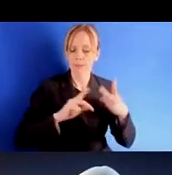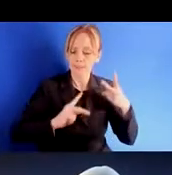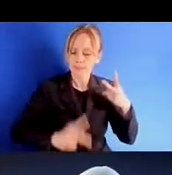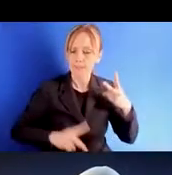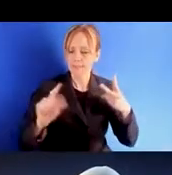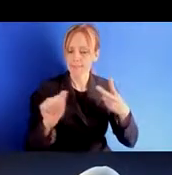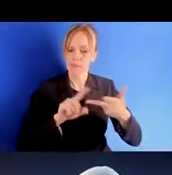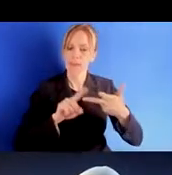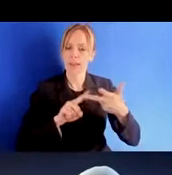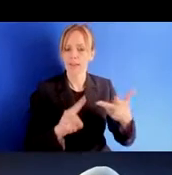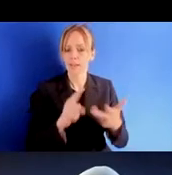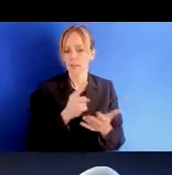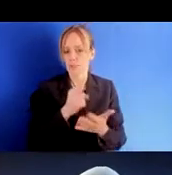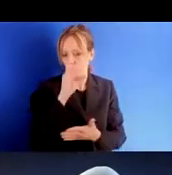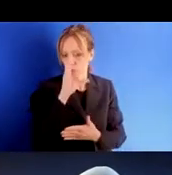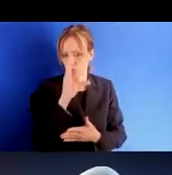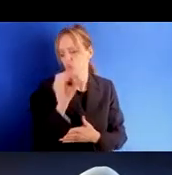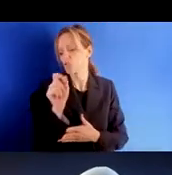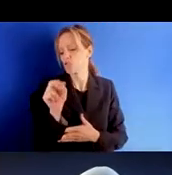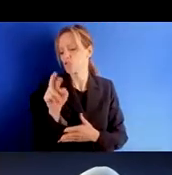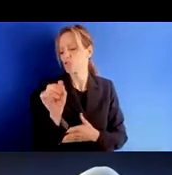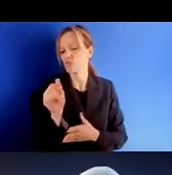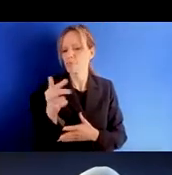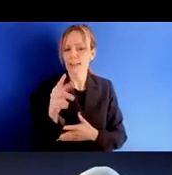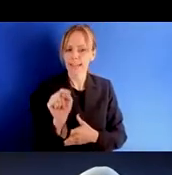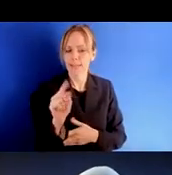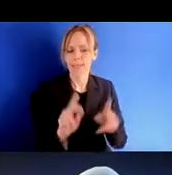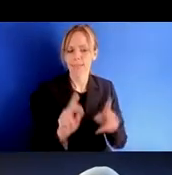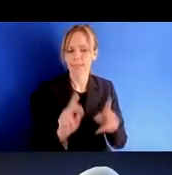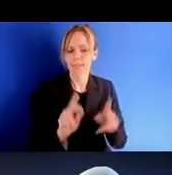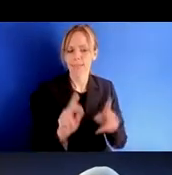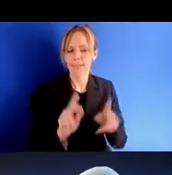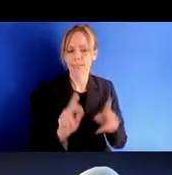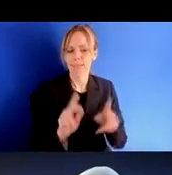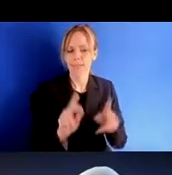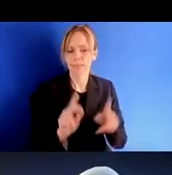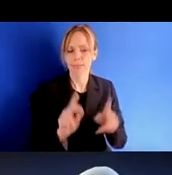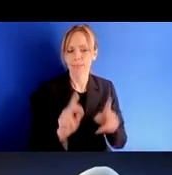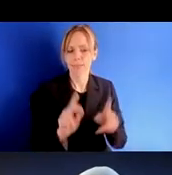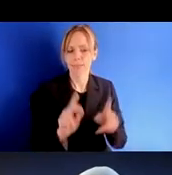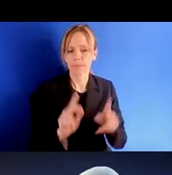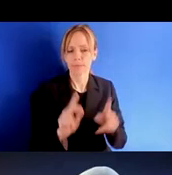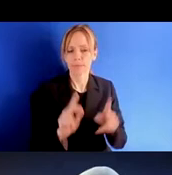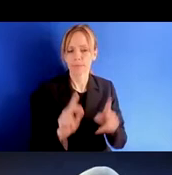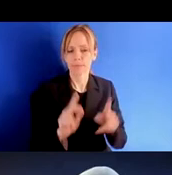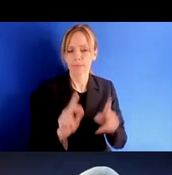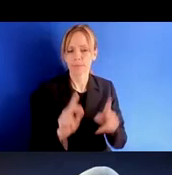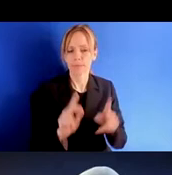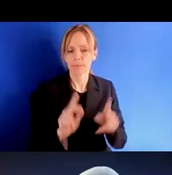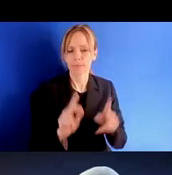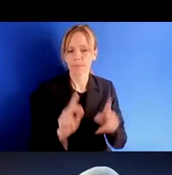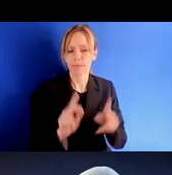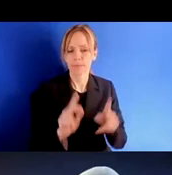that it engaged in respectability politics, was essentially neoliberal, and denied disabled people the right to